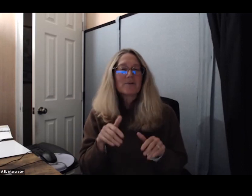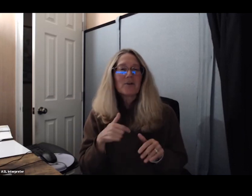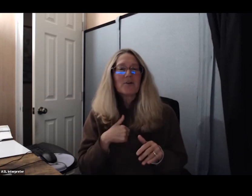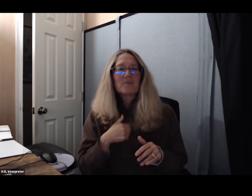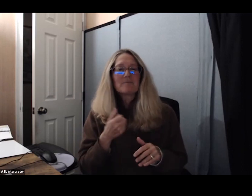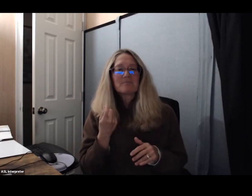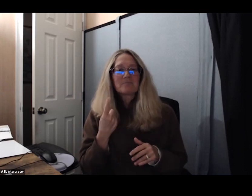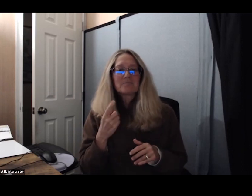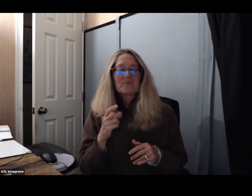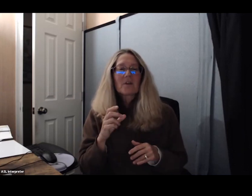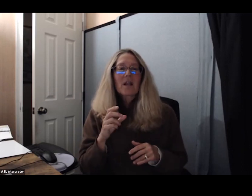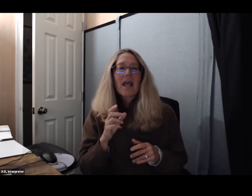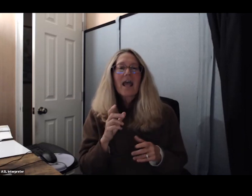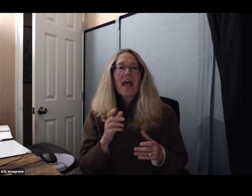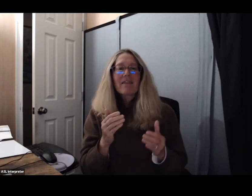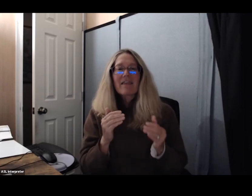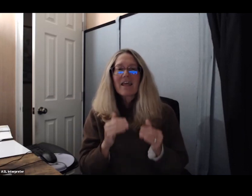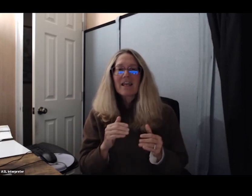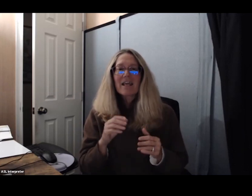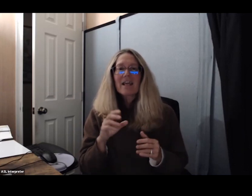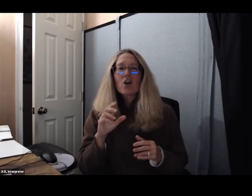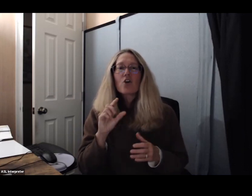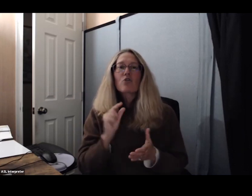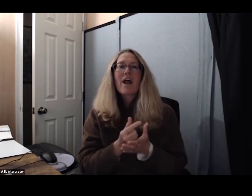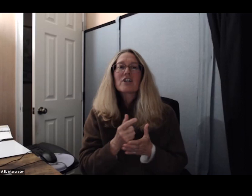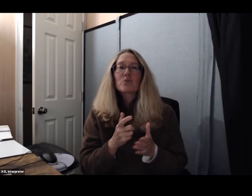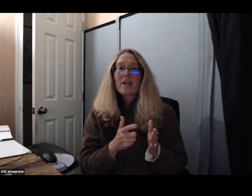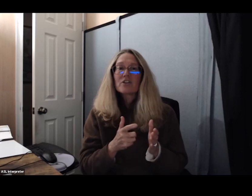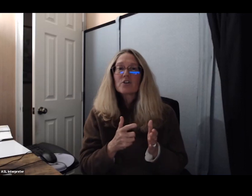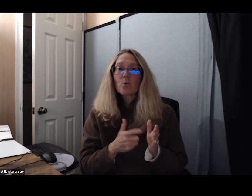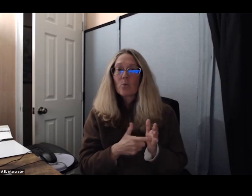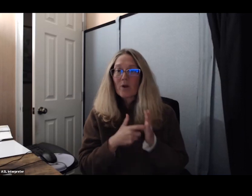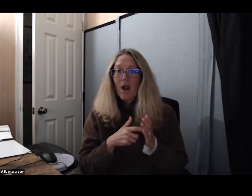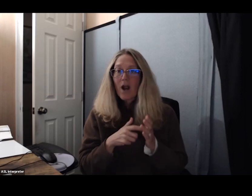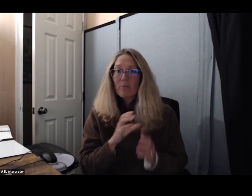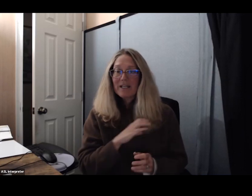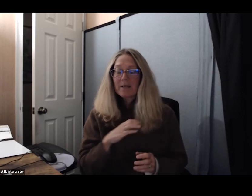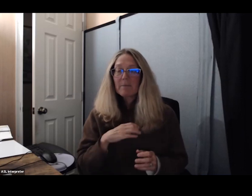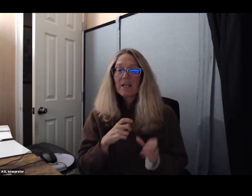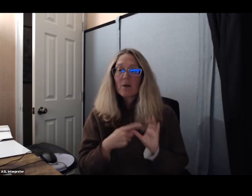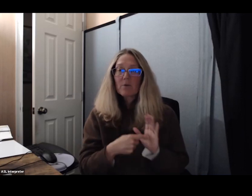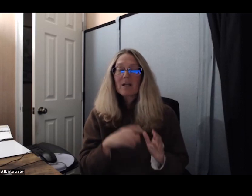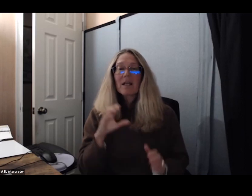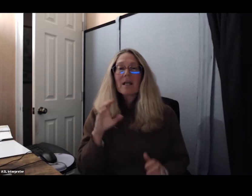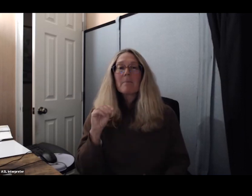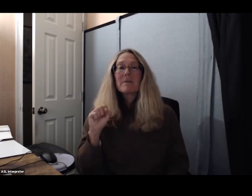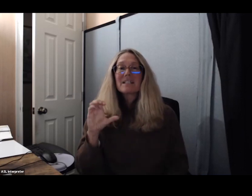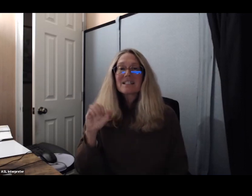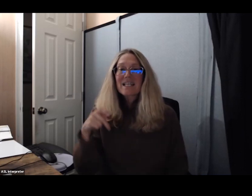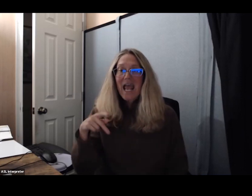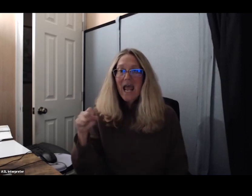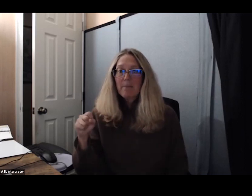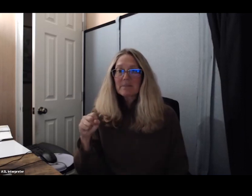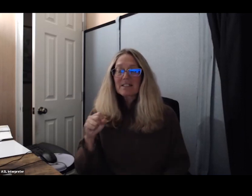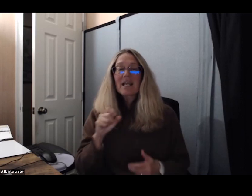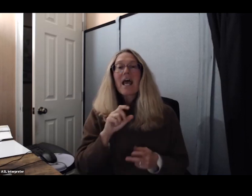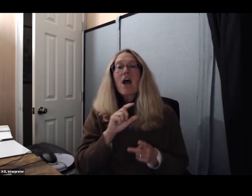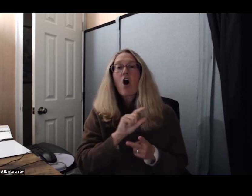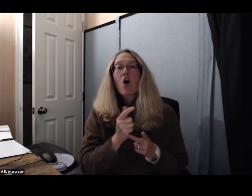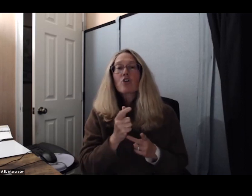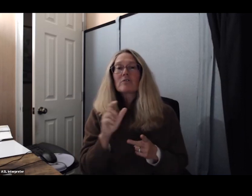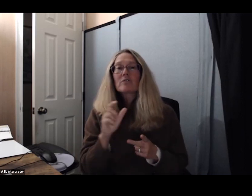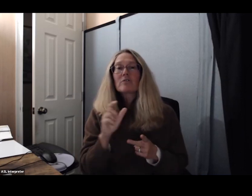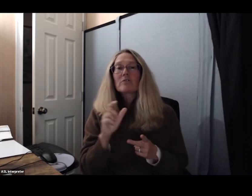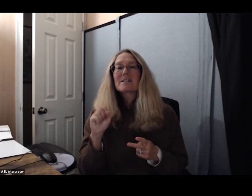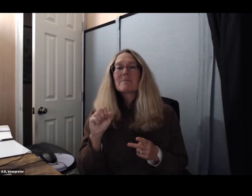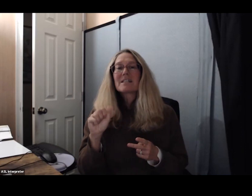Okay, so, all right. And then our next one is the graduation requires committee, which we had a representative from Ms. Capps, and then the alternate was Ms.